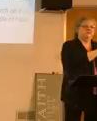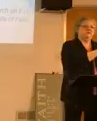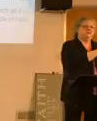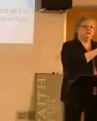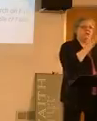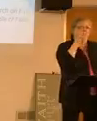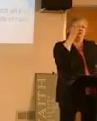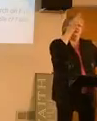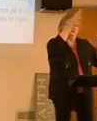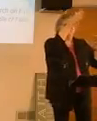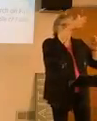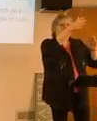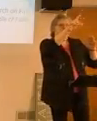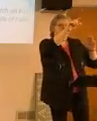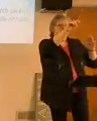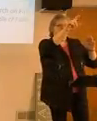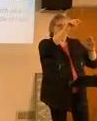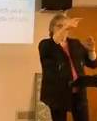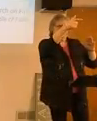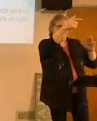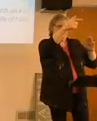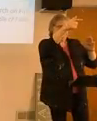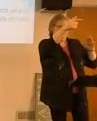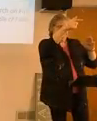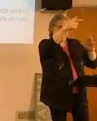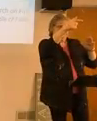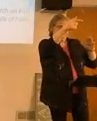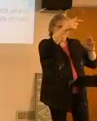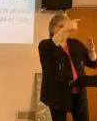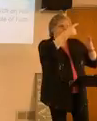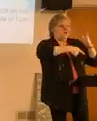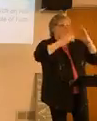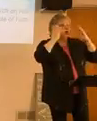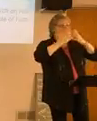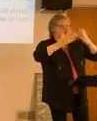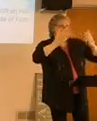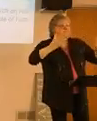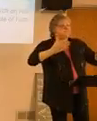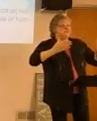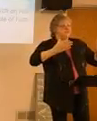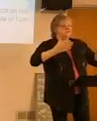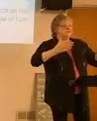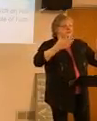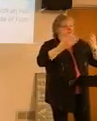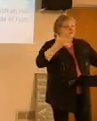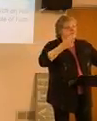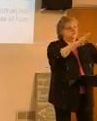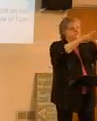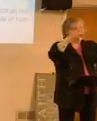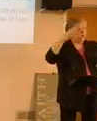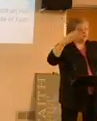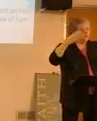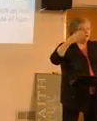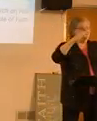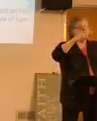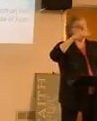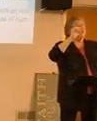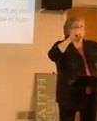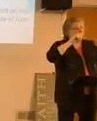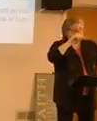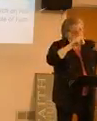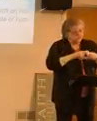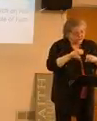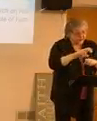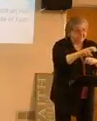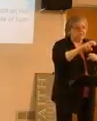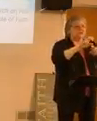to 2021. What awesome things. Things are going to open up. Things are going to get better. We'll be able to